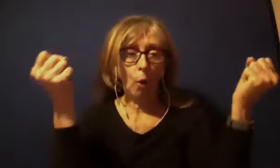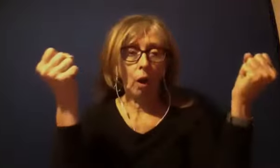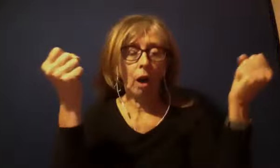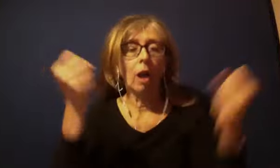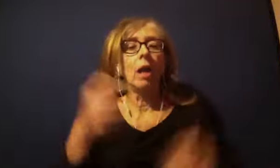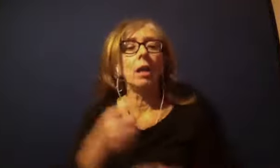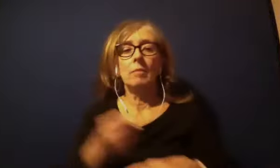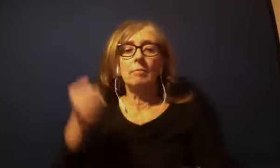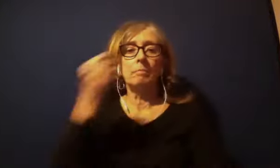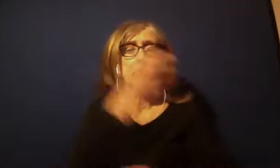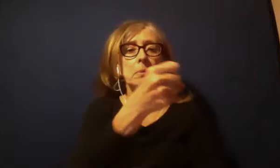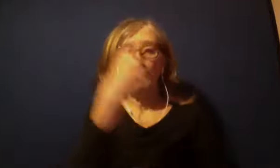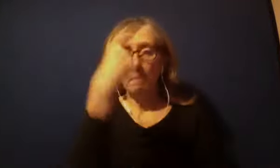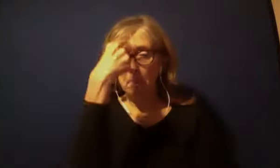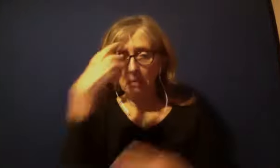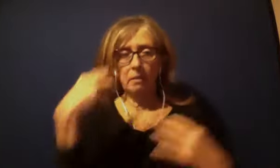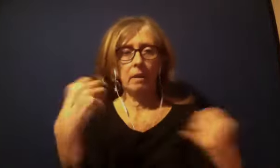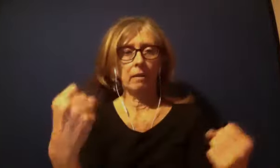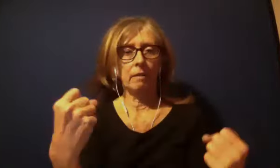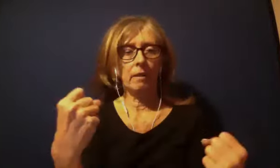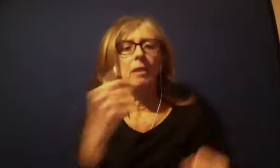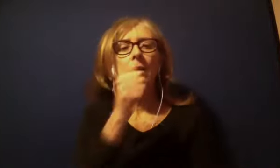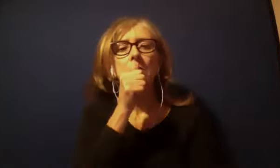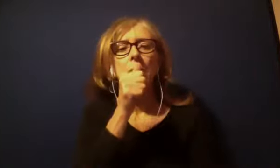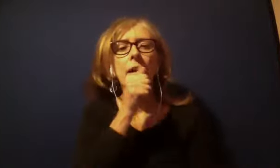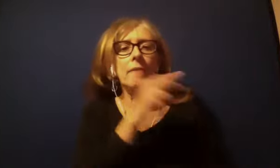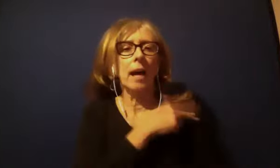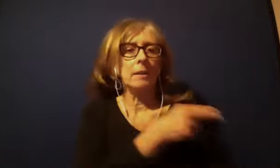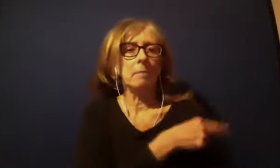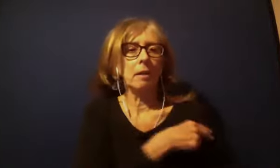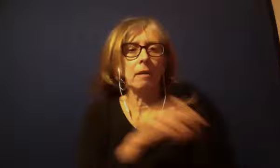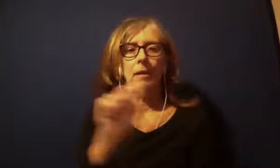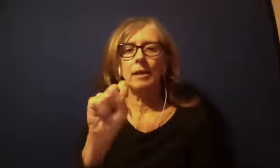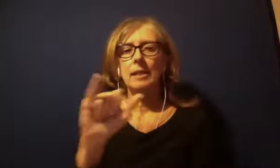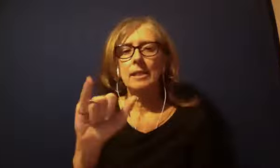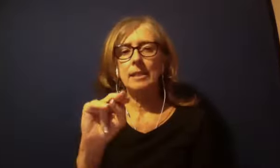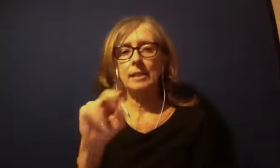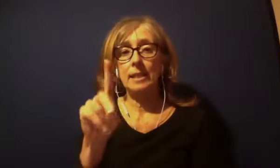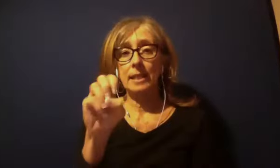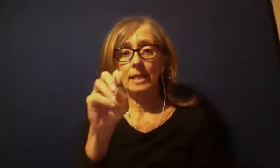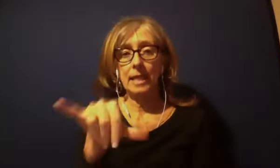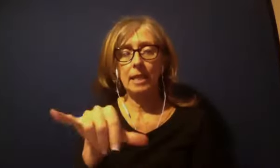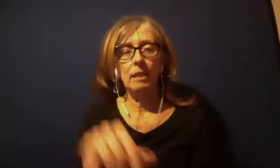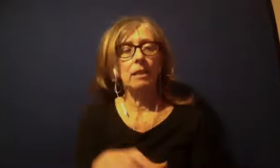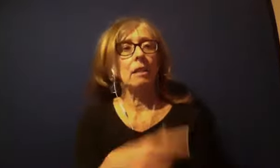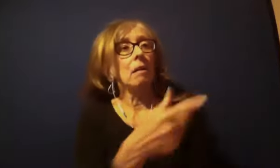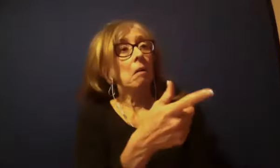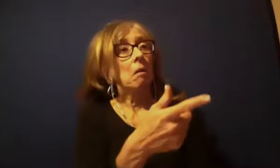hospital in Sydney. It was a private hospital. And again, that was another introduction to 12-step world.